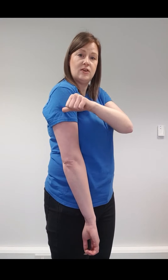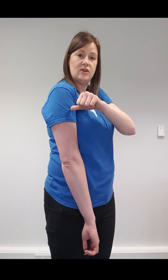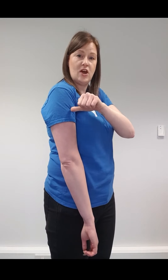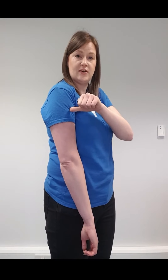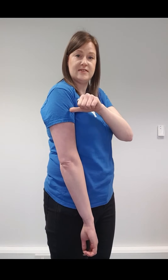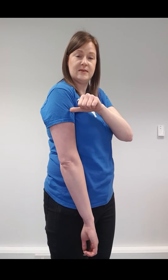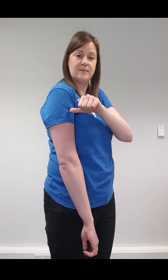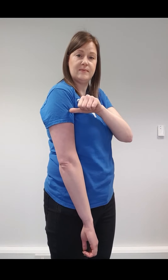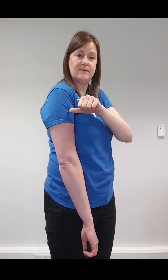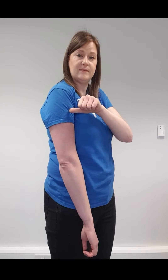nurse.